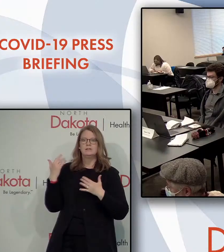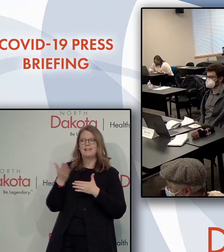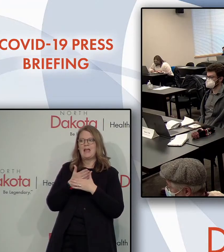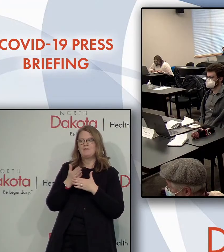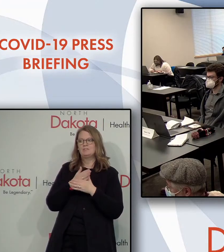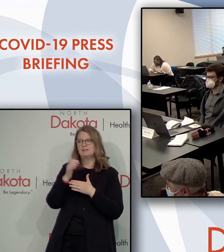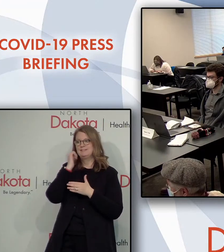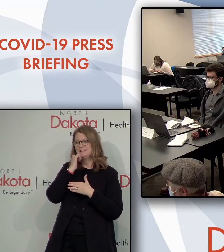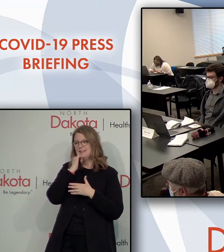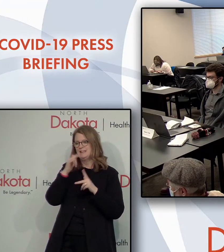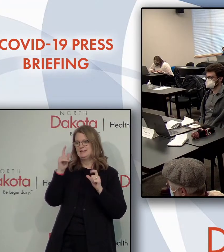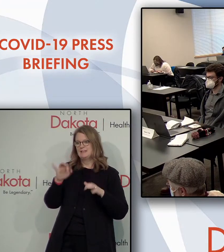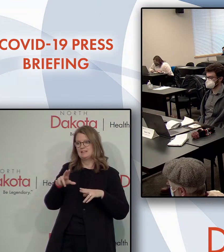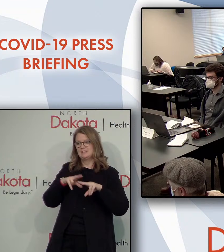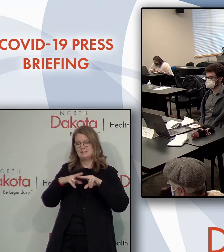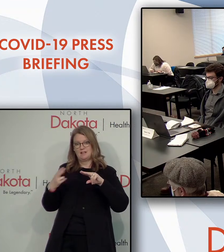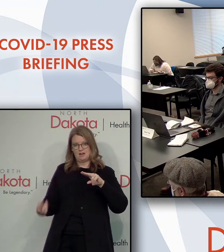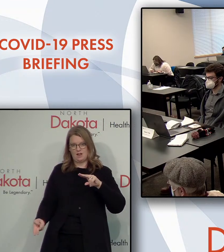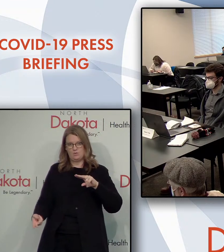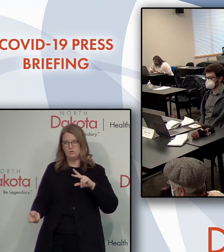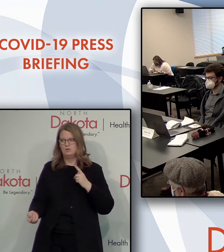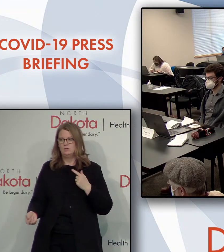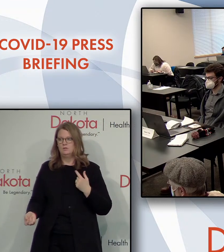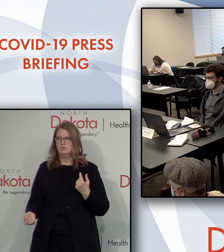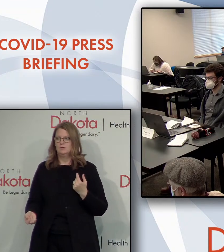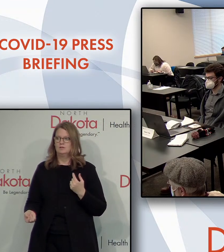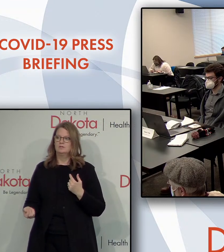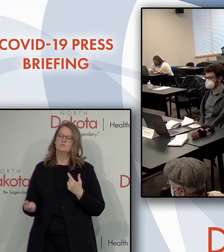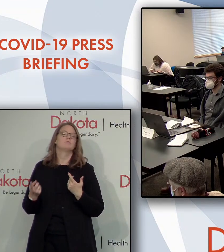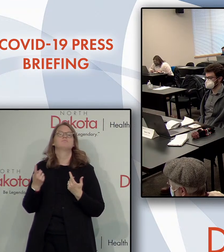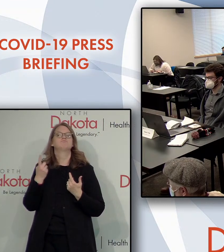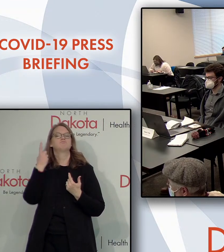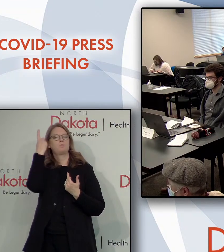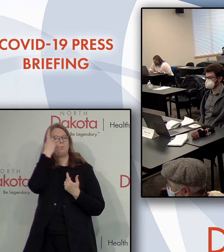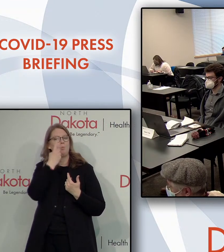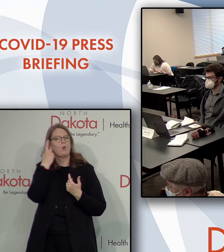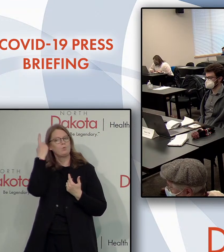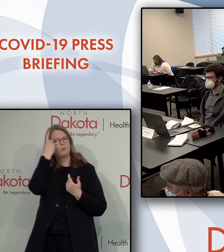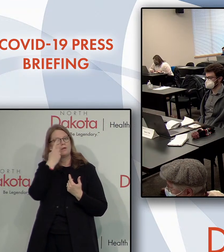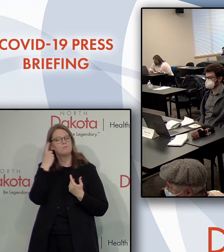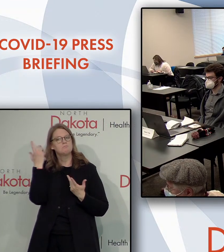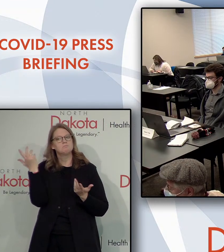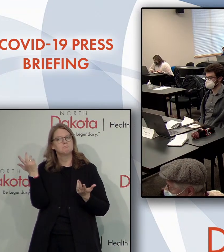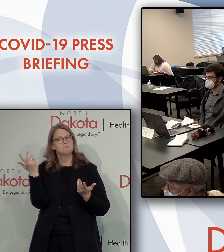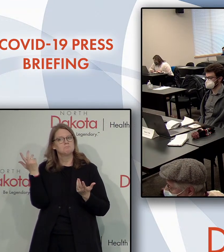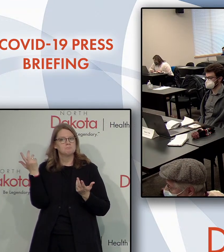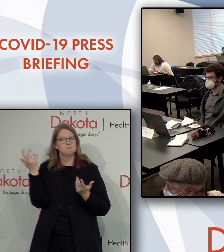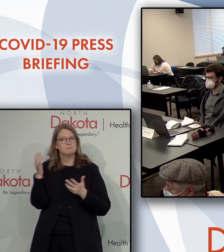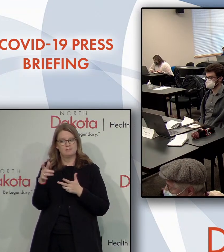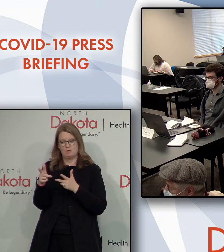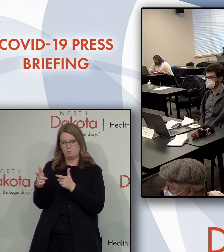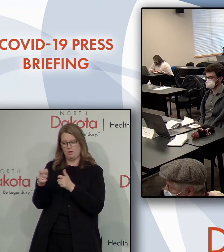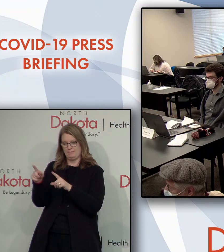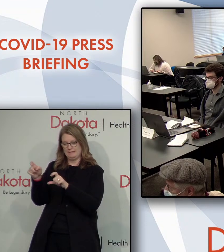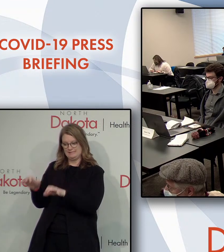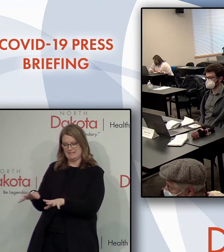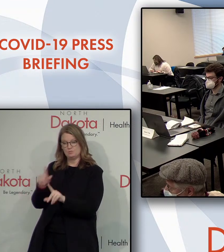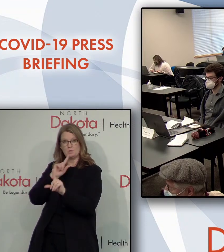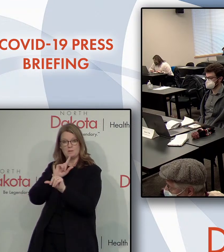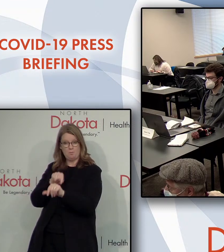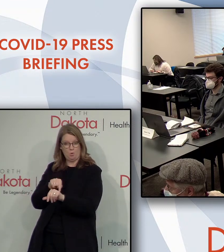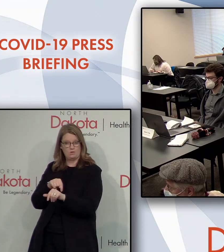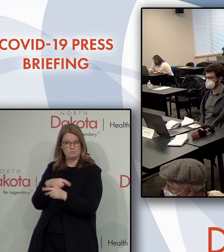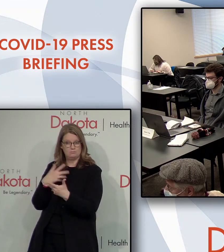of daily tests has gone down somewhat significantly. Just wondering how the rapid tests are reported,